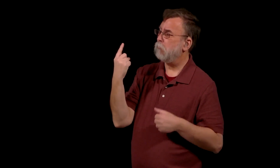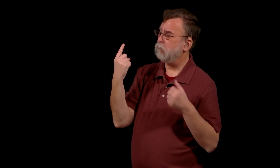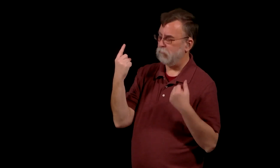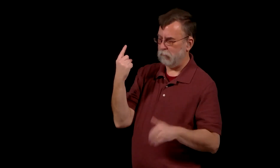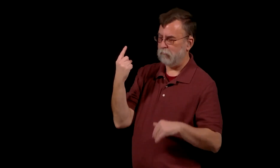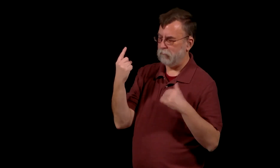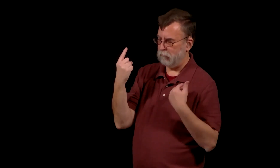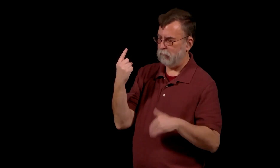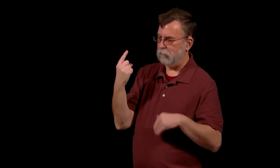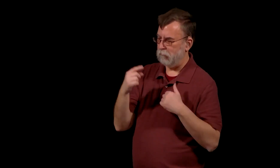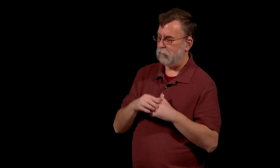first.